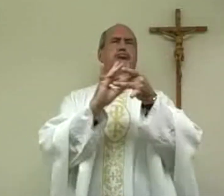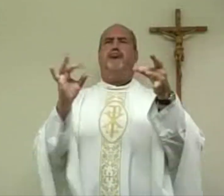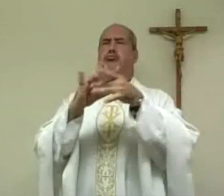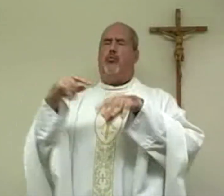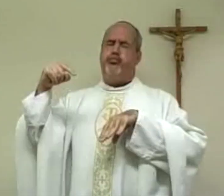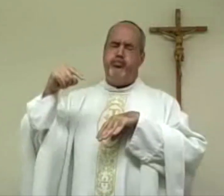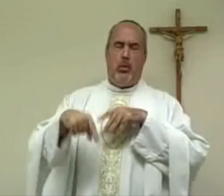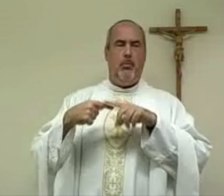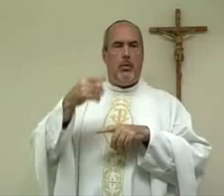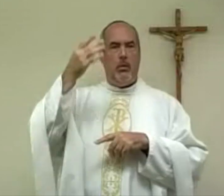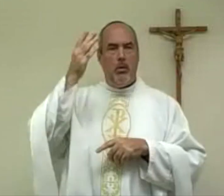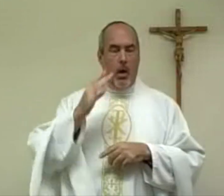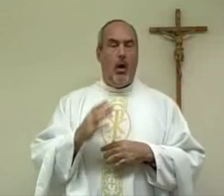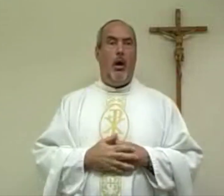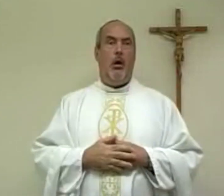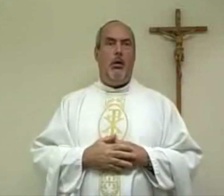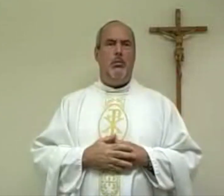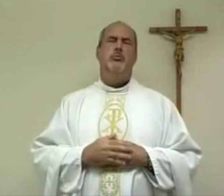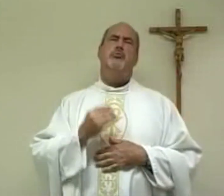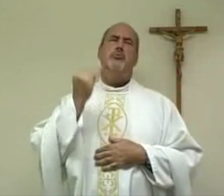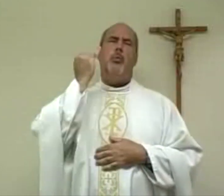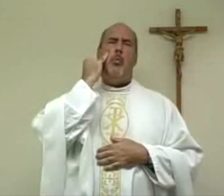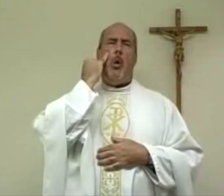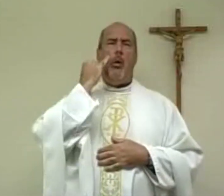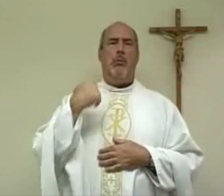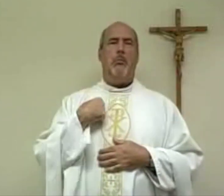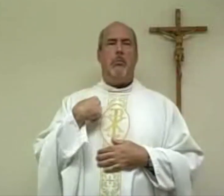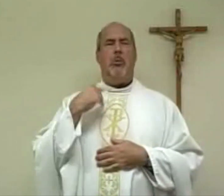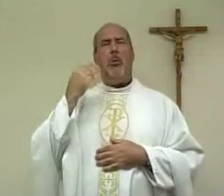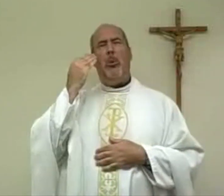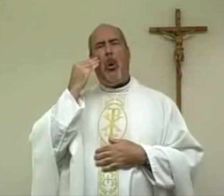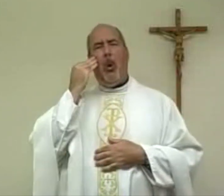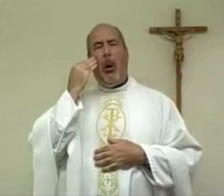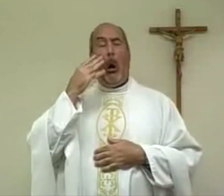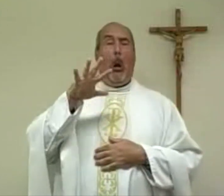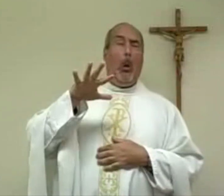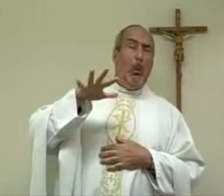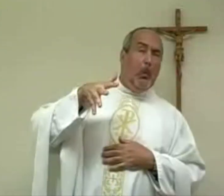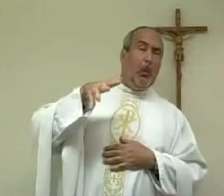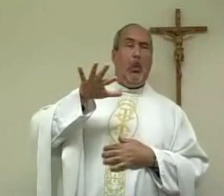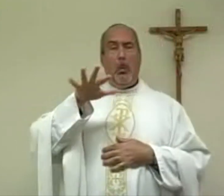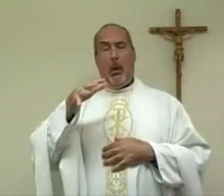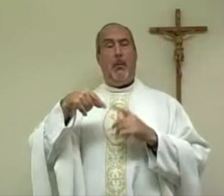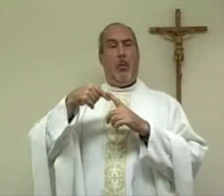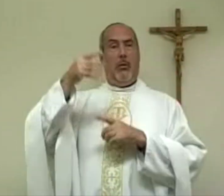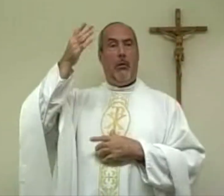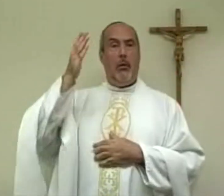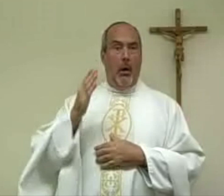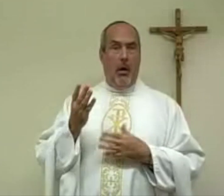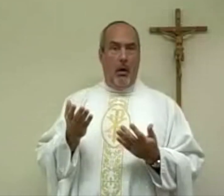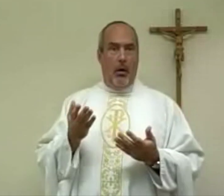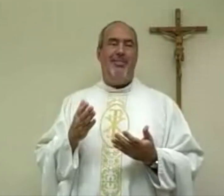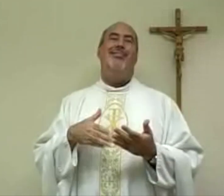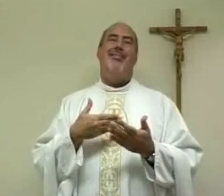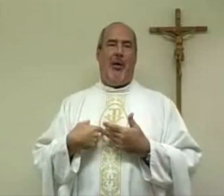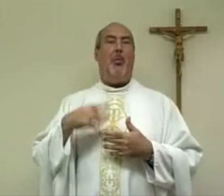so deeply, then we can tell people about Him deeply. If we don't know that much about